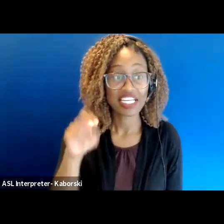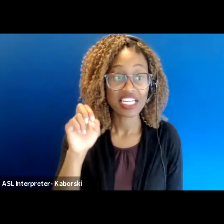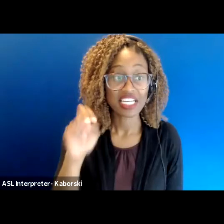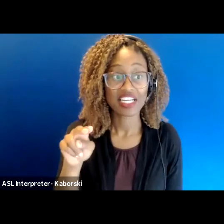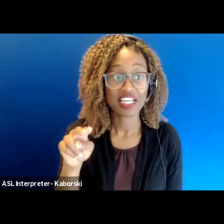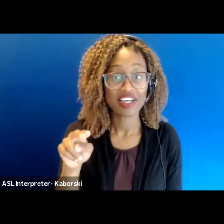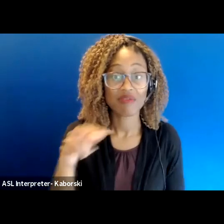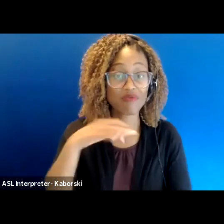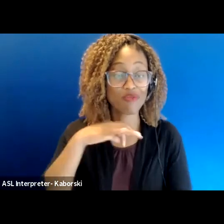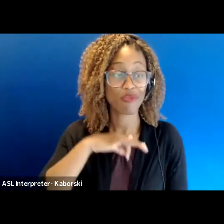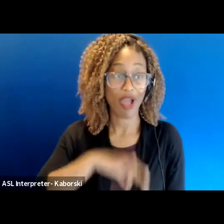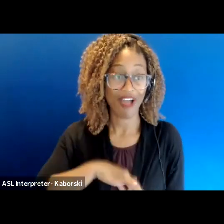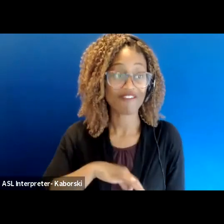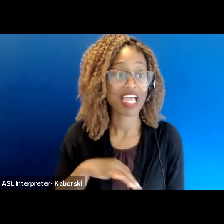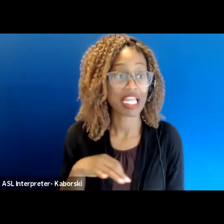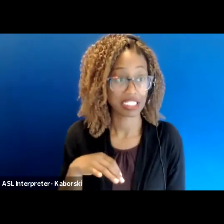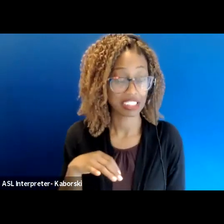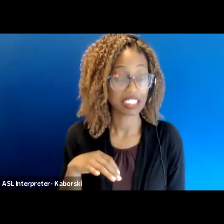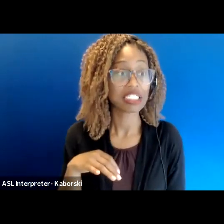nonprofit